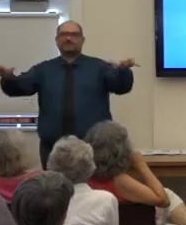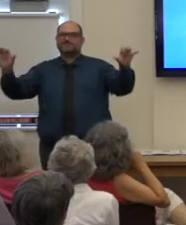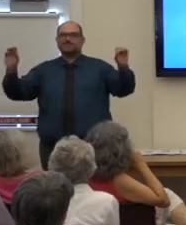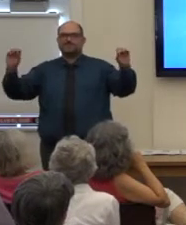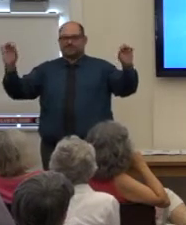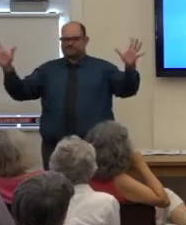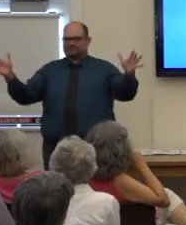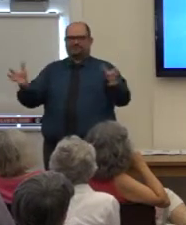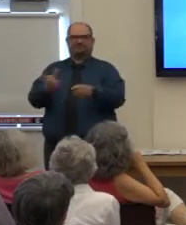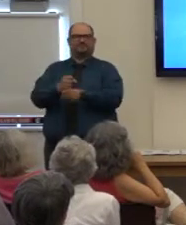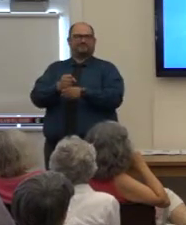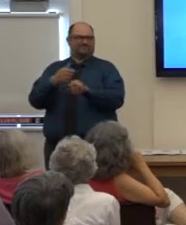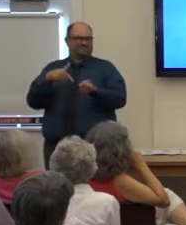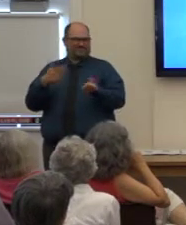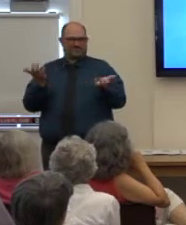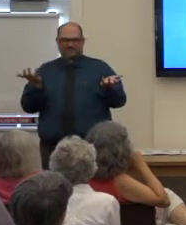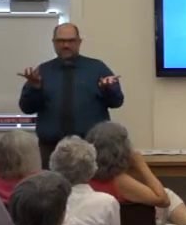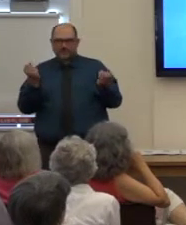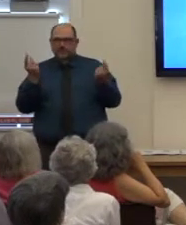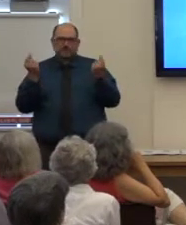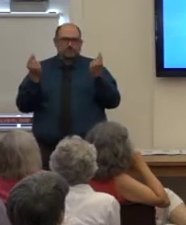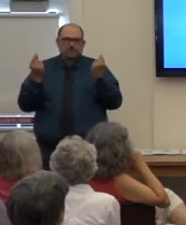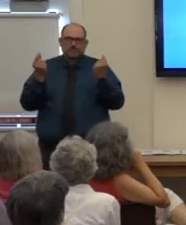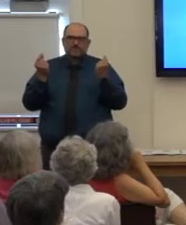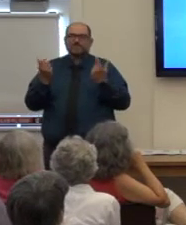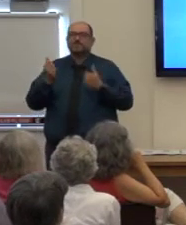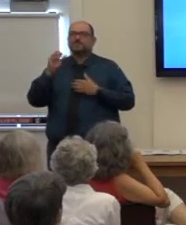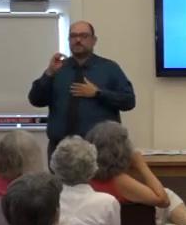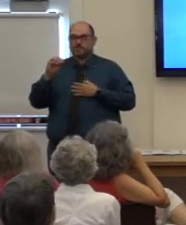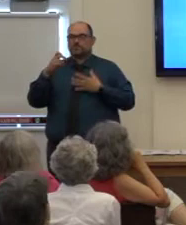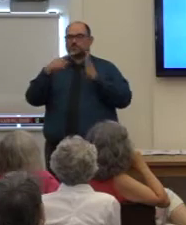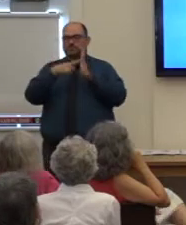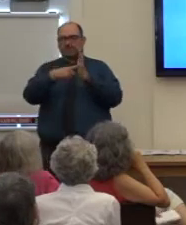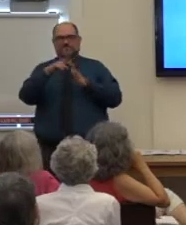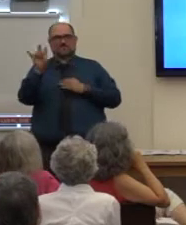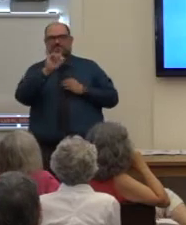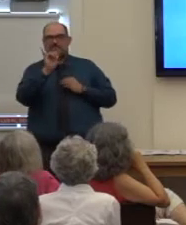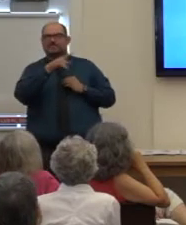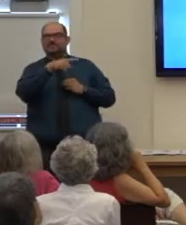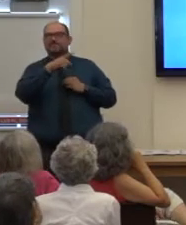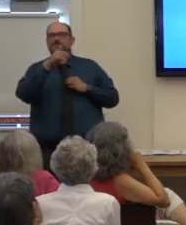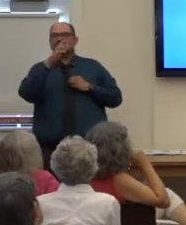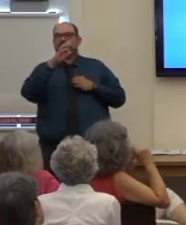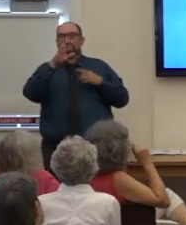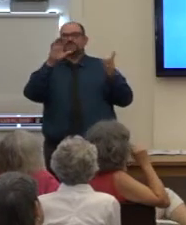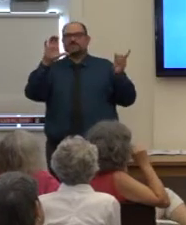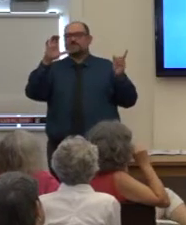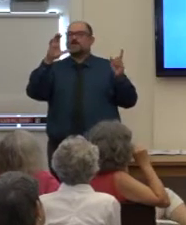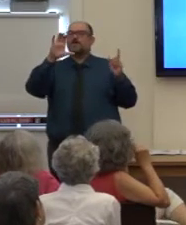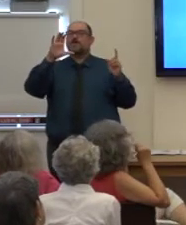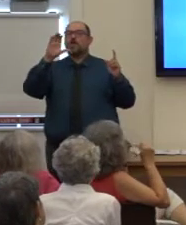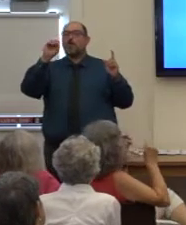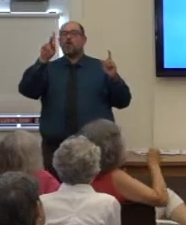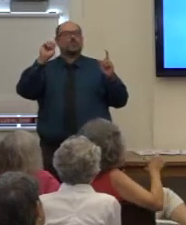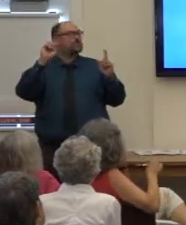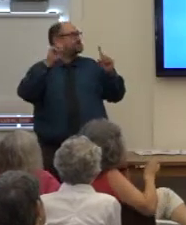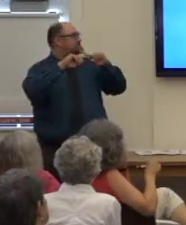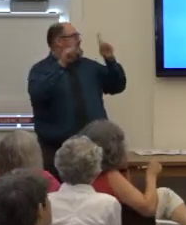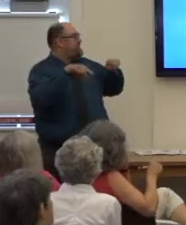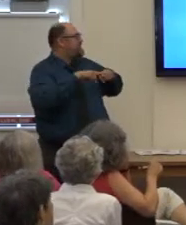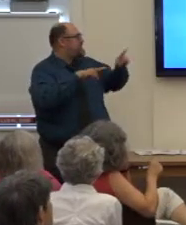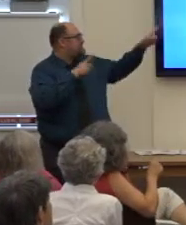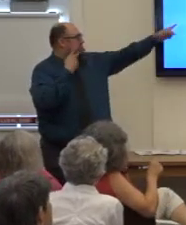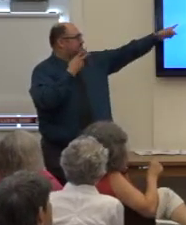It was, as the Coca-Cola and mobile gas signs on this Menemsha store in the middle of the